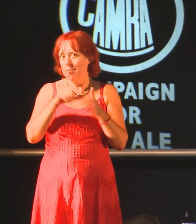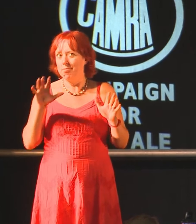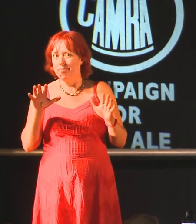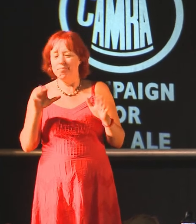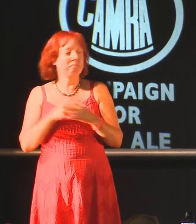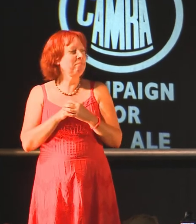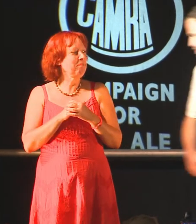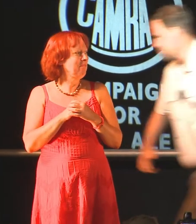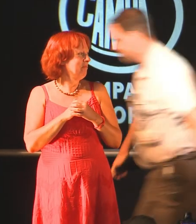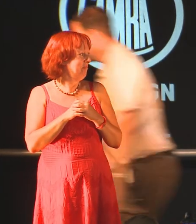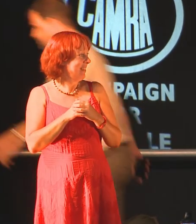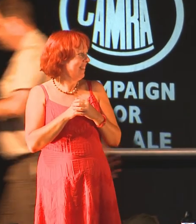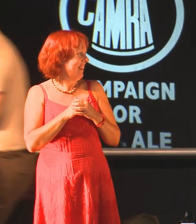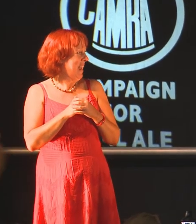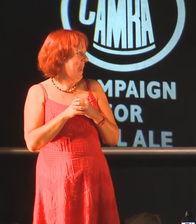Oh.